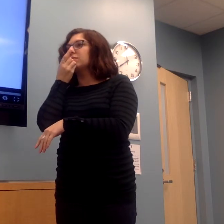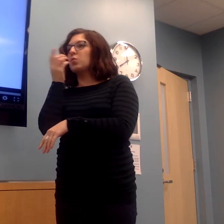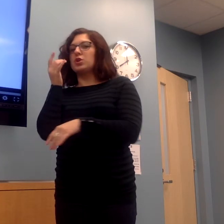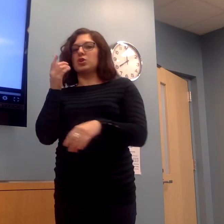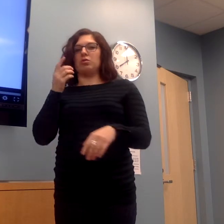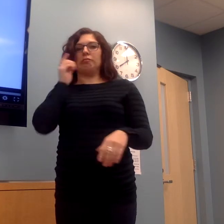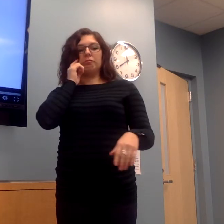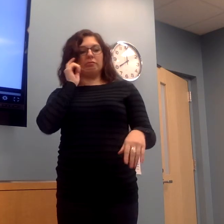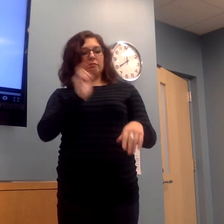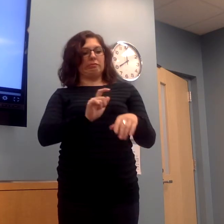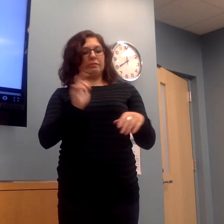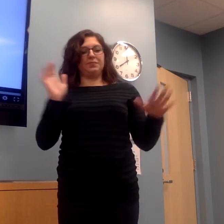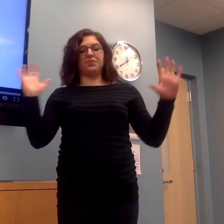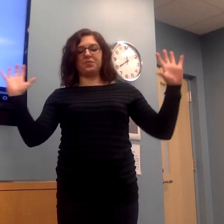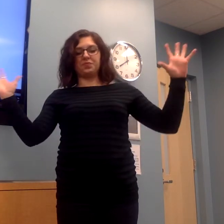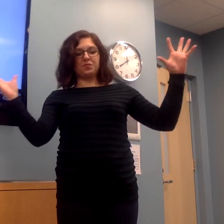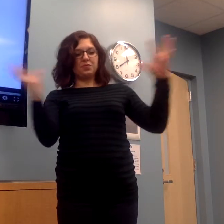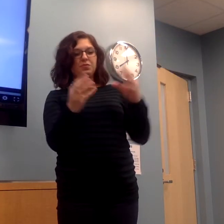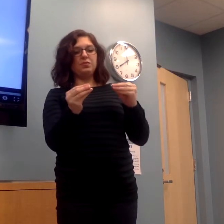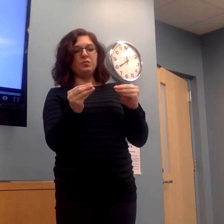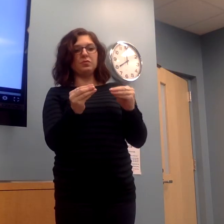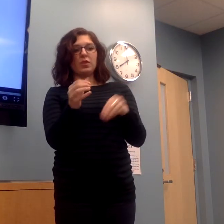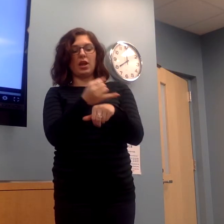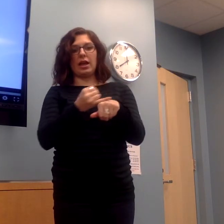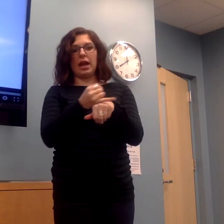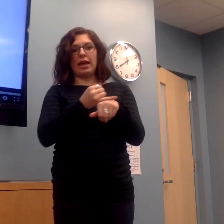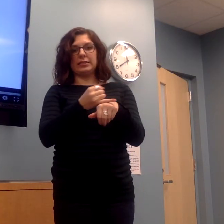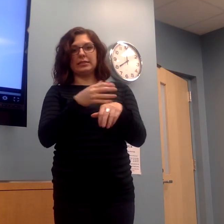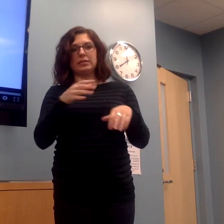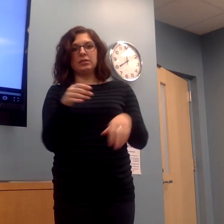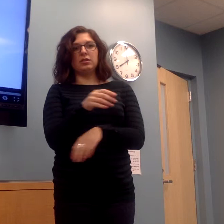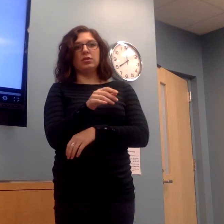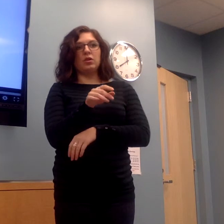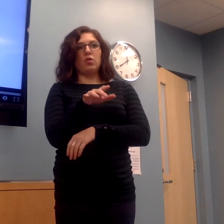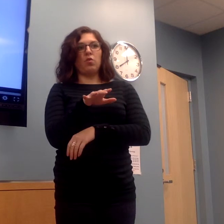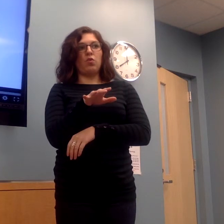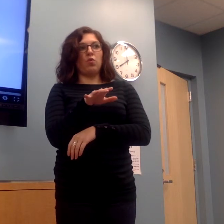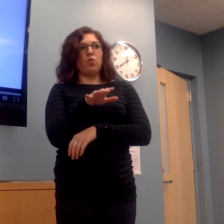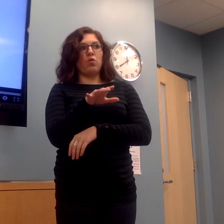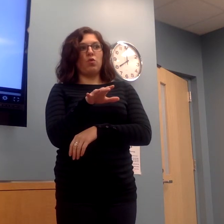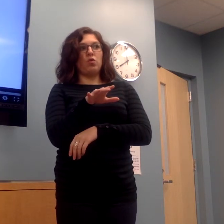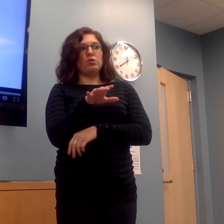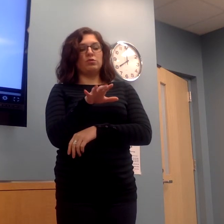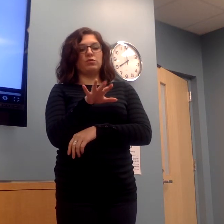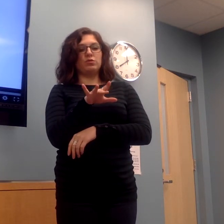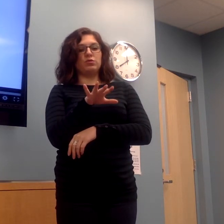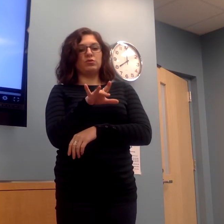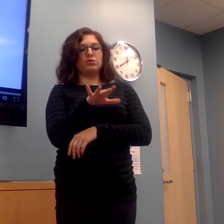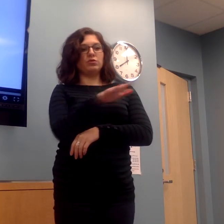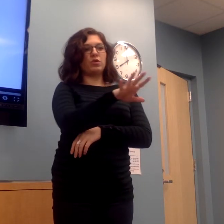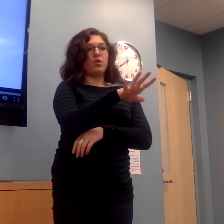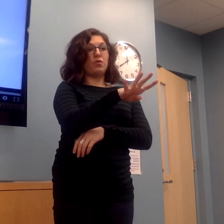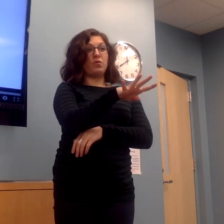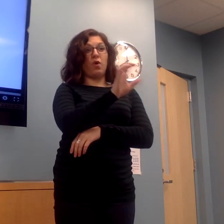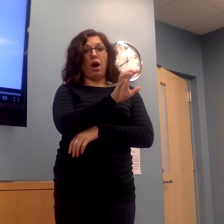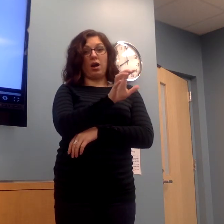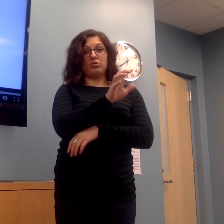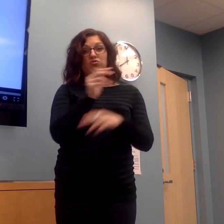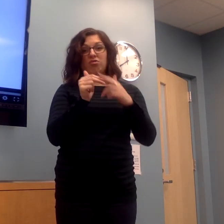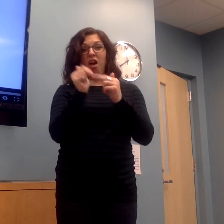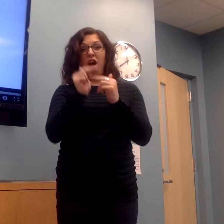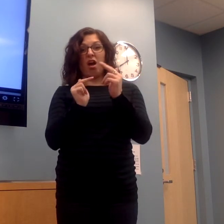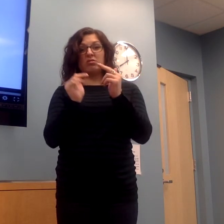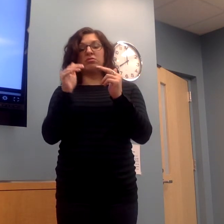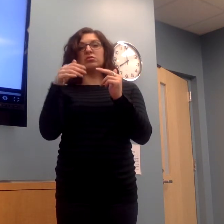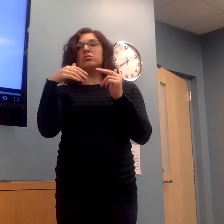comparative advantage yields total output of 100 huts and 240 fish dinners, compared to the 90 huts and